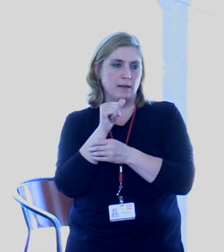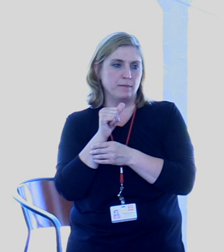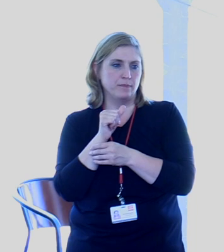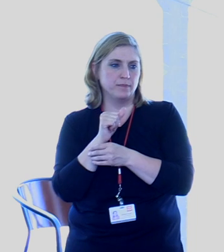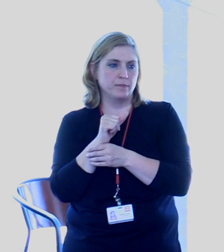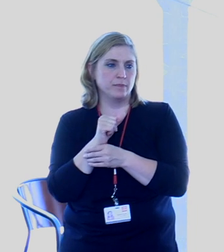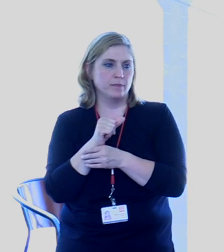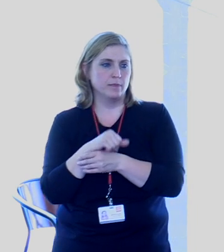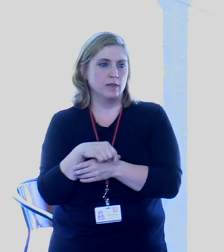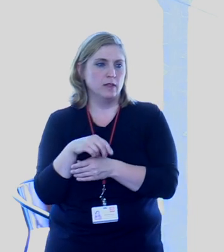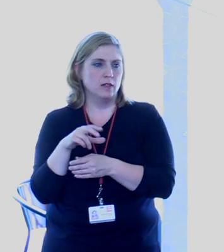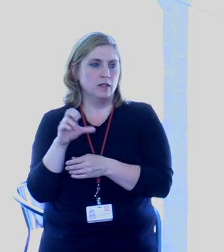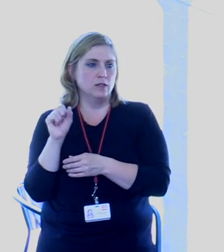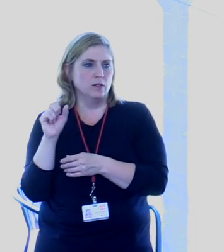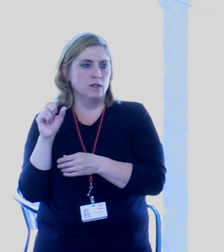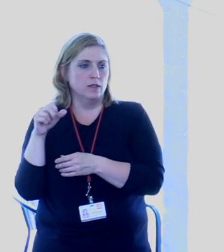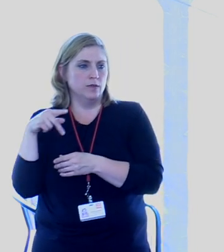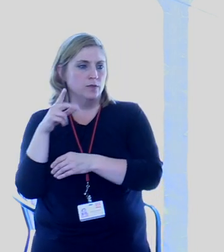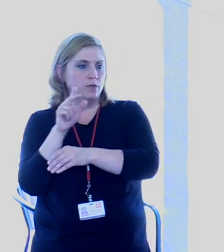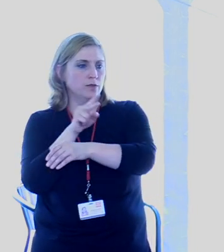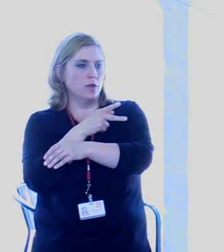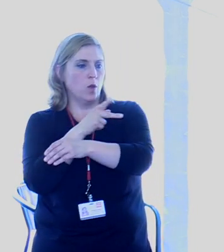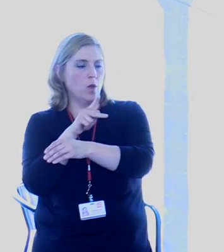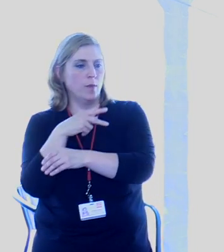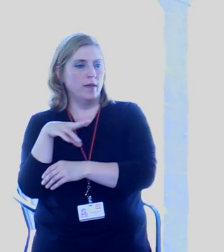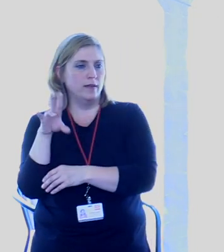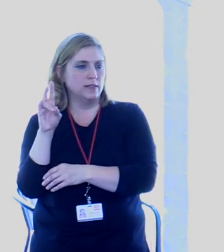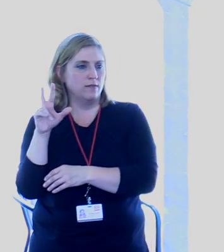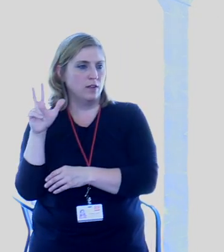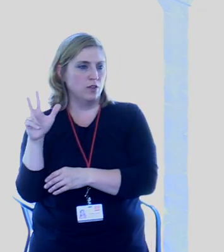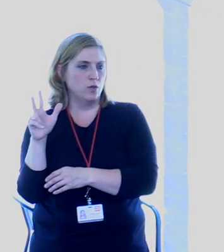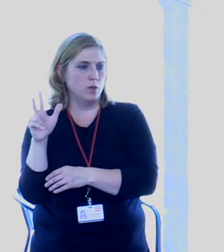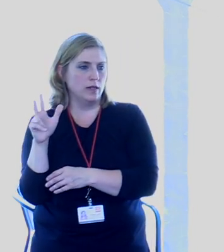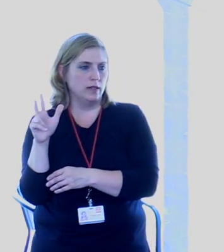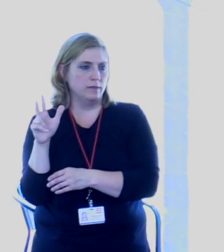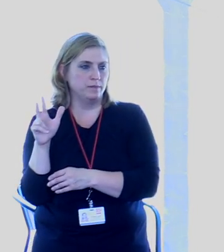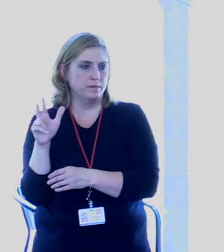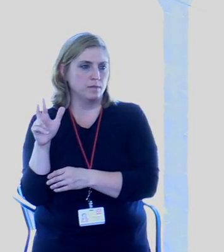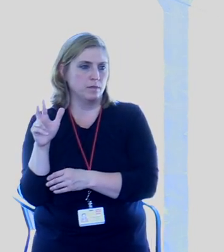Psalm 73 is a magnificent reflection